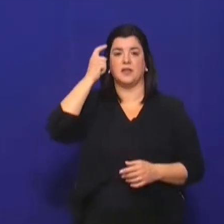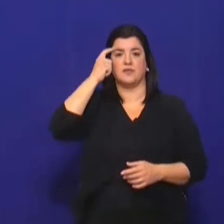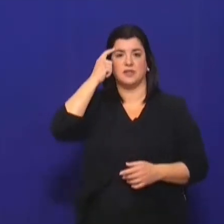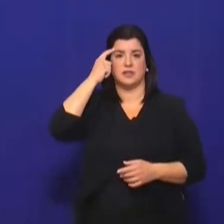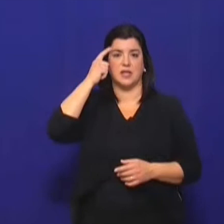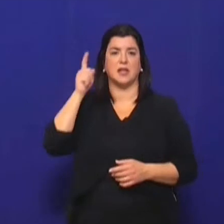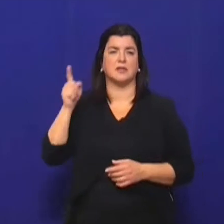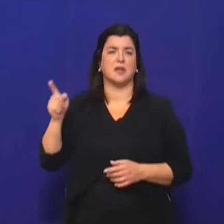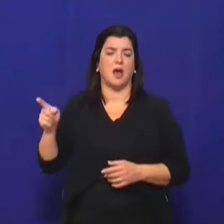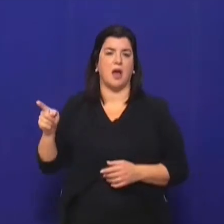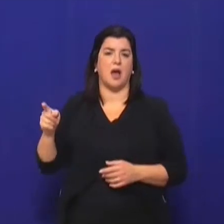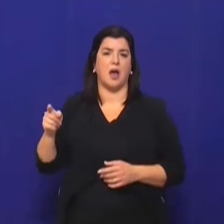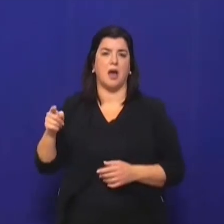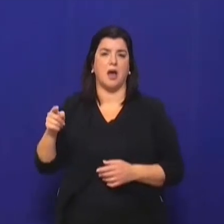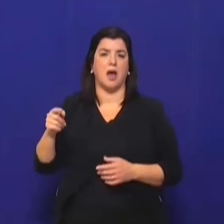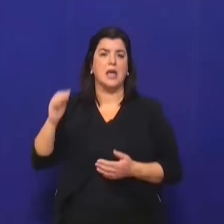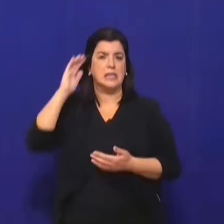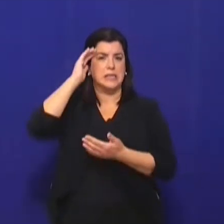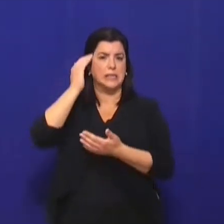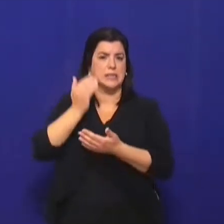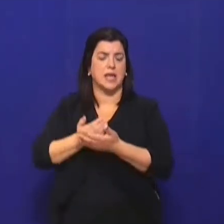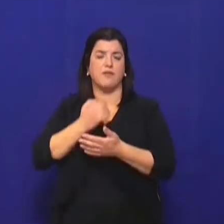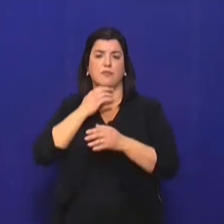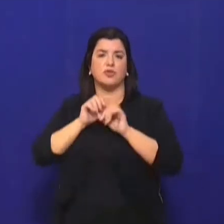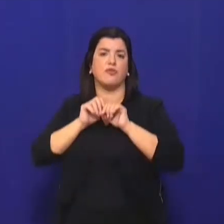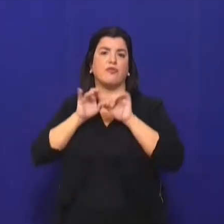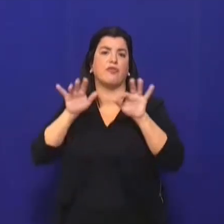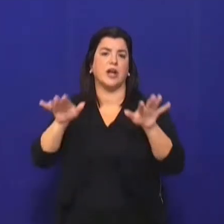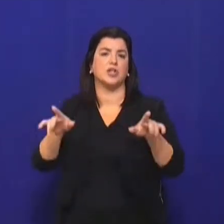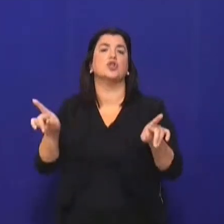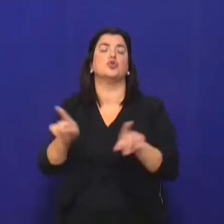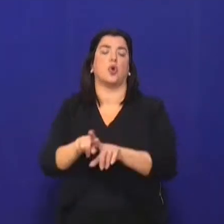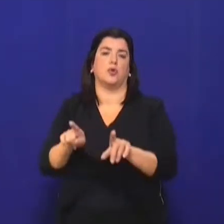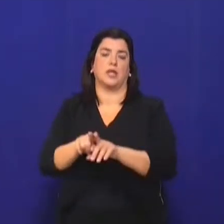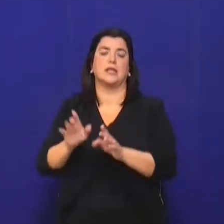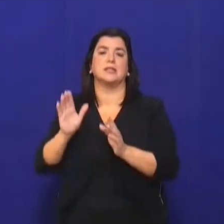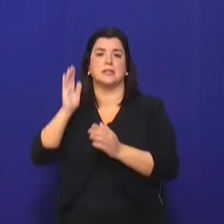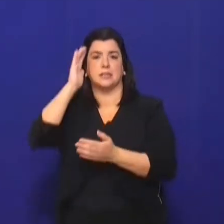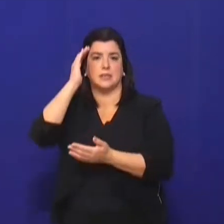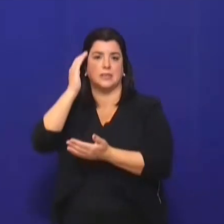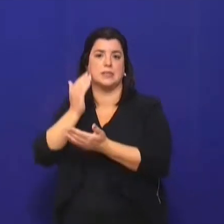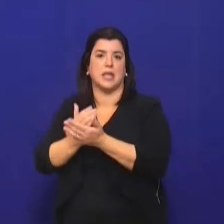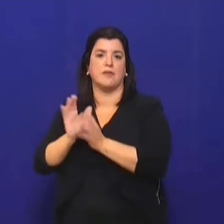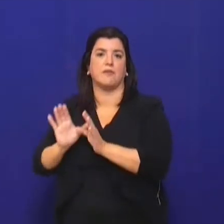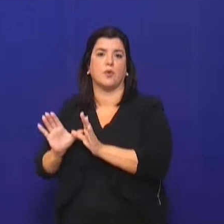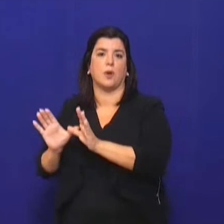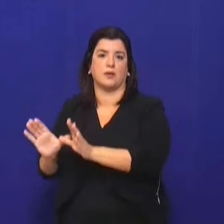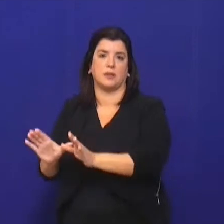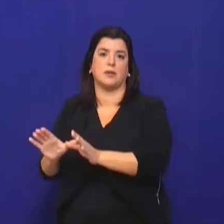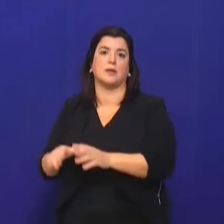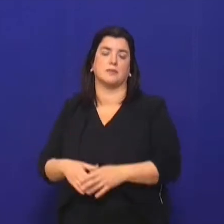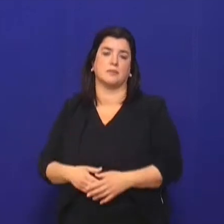mill-aspett ta' reduction ta' nies li jista' jferxu lil ħaddieħor dawn ikunu qegħdin propju f'kwarantina.